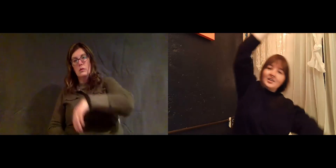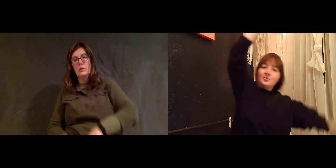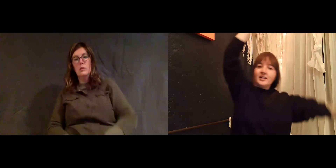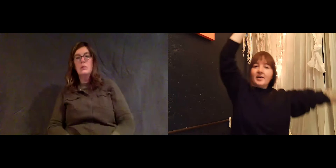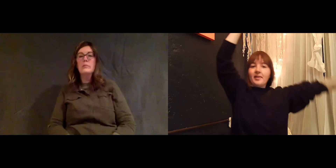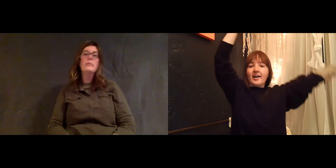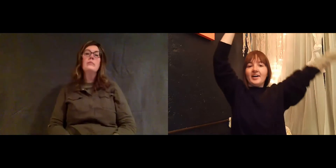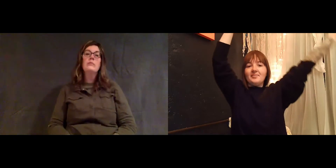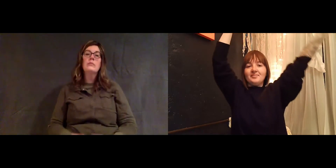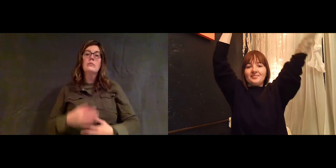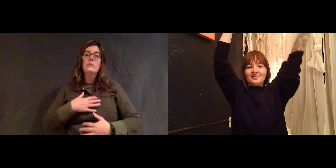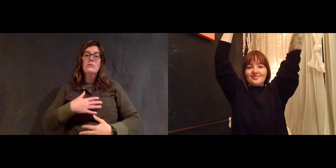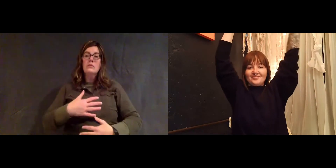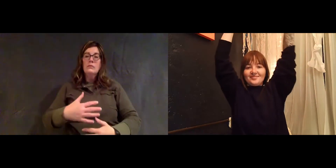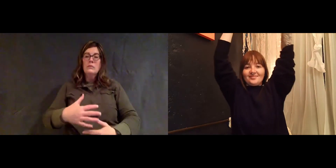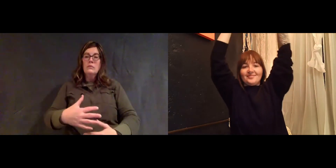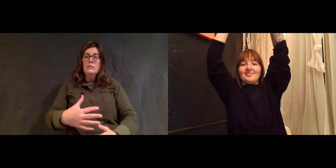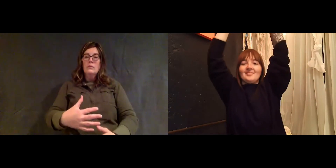Inhale, bring it back up.